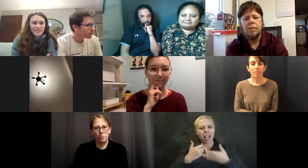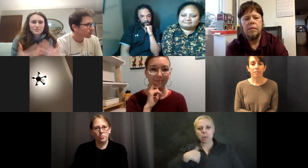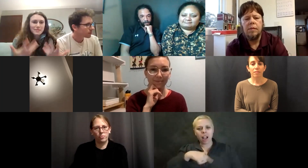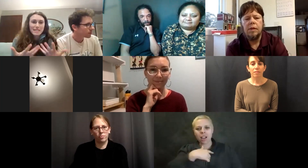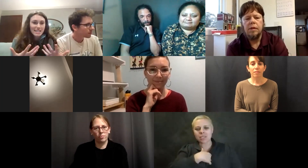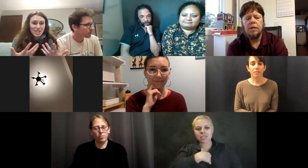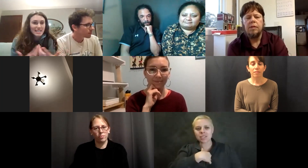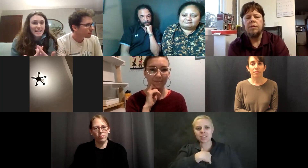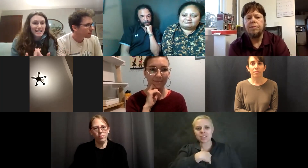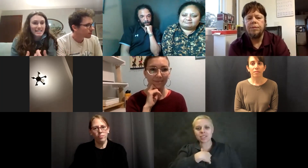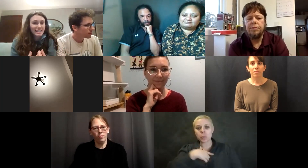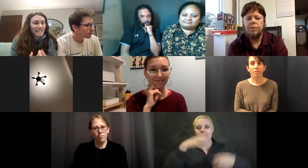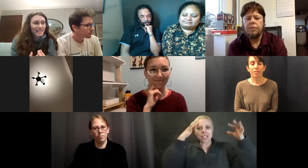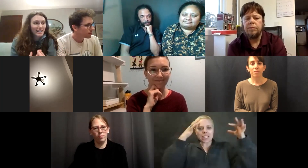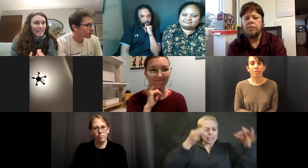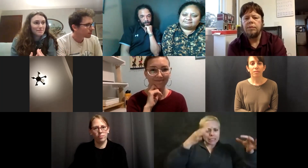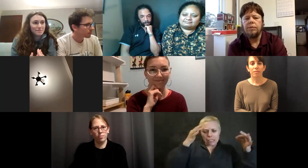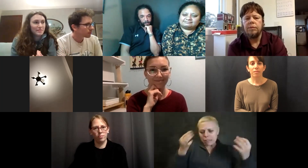with decisions and